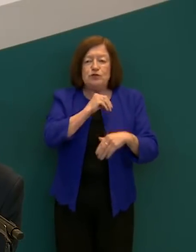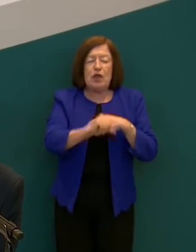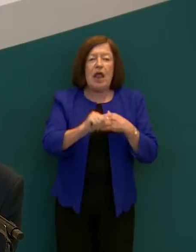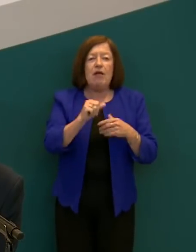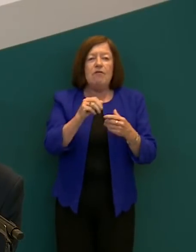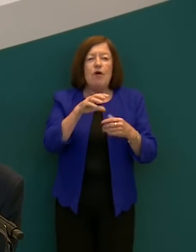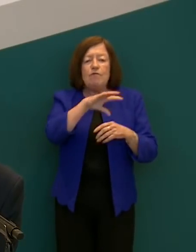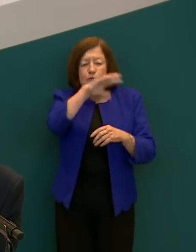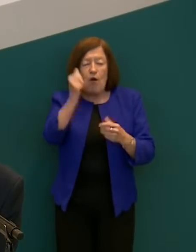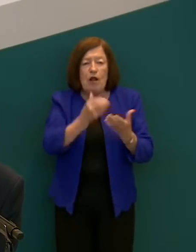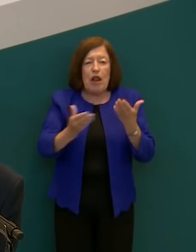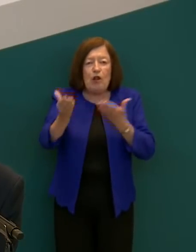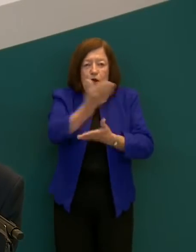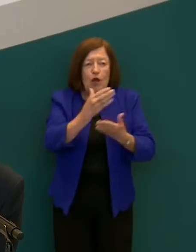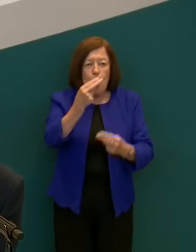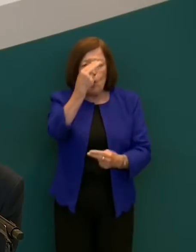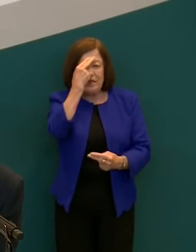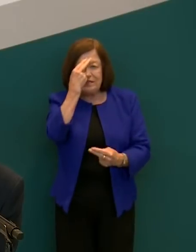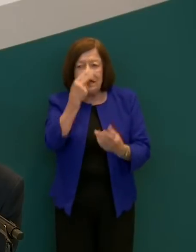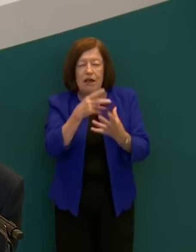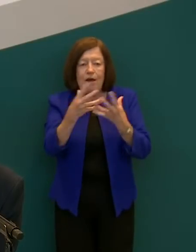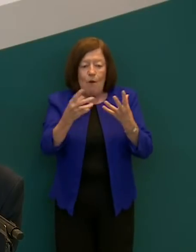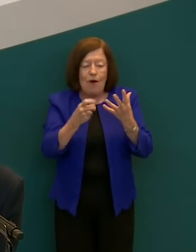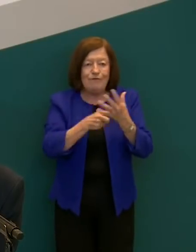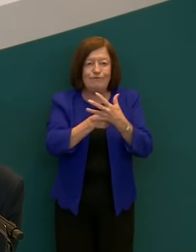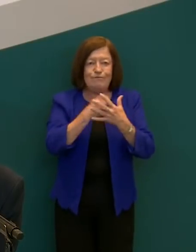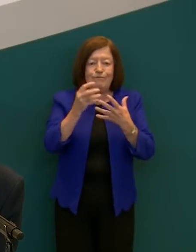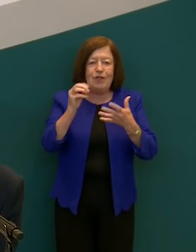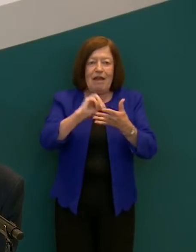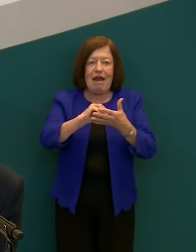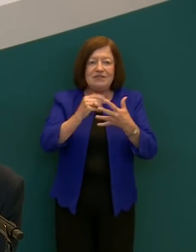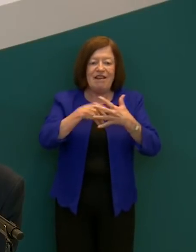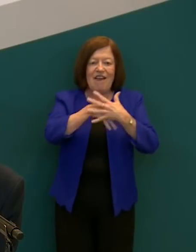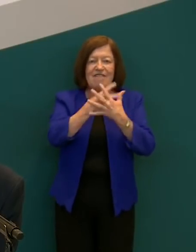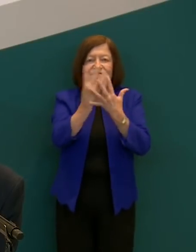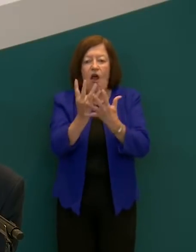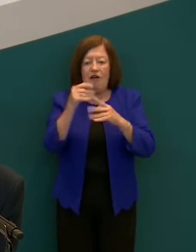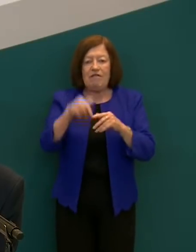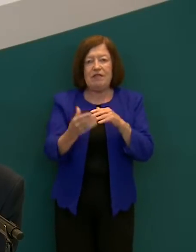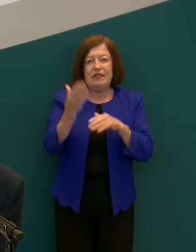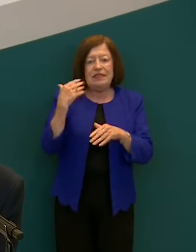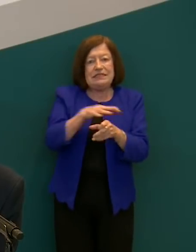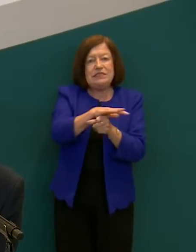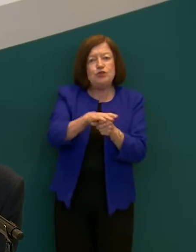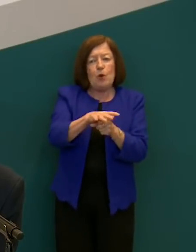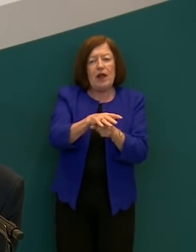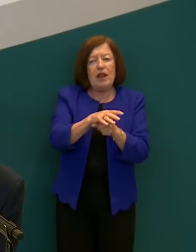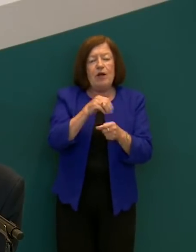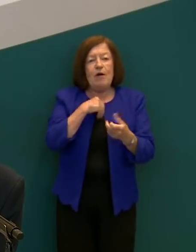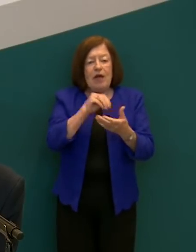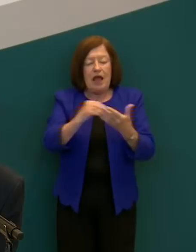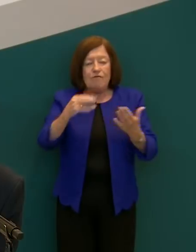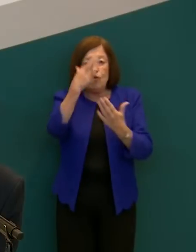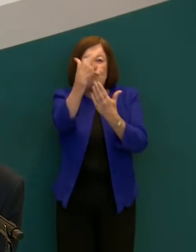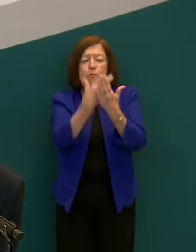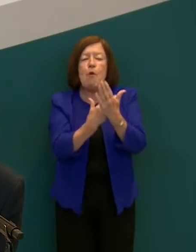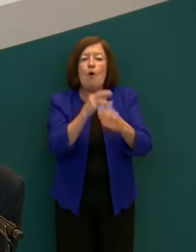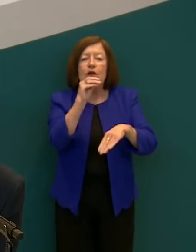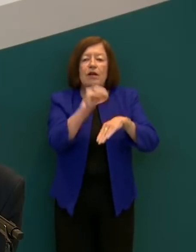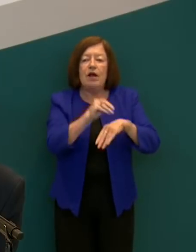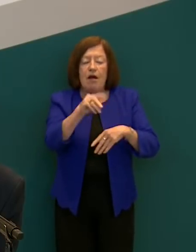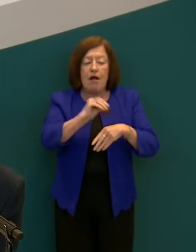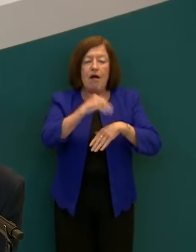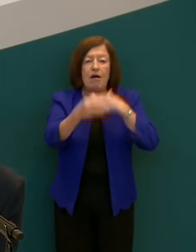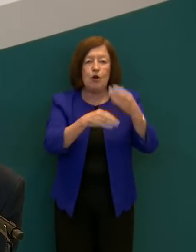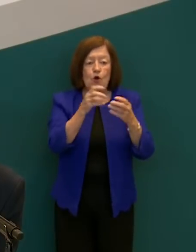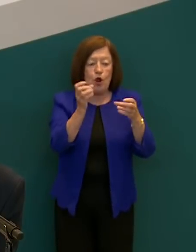largely about understanding the evolving epidemiological situation. We had an extensive report on